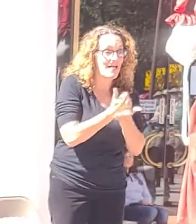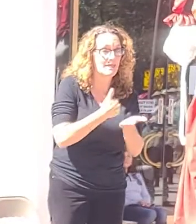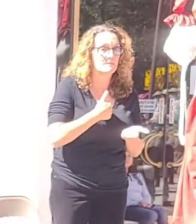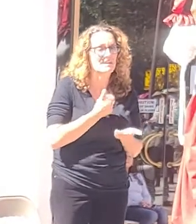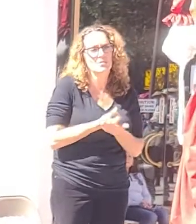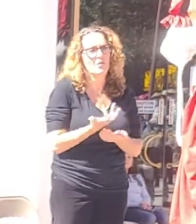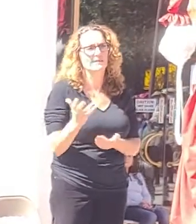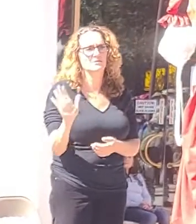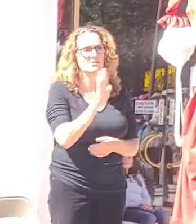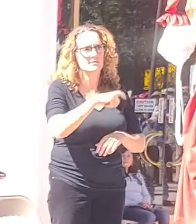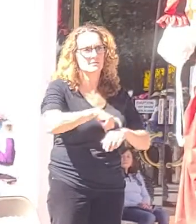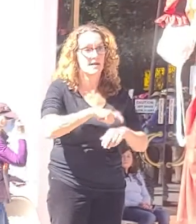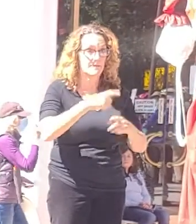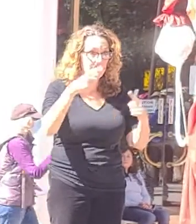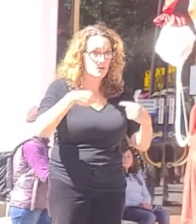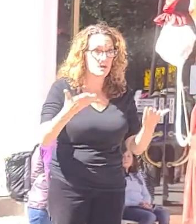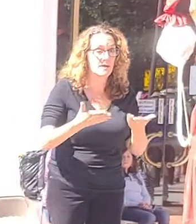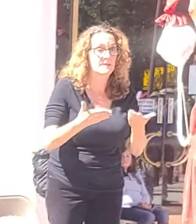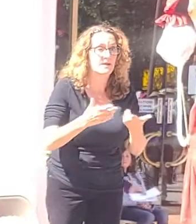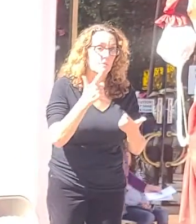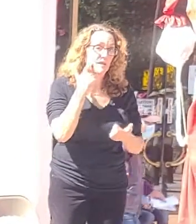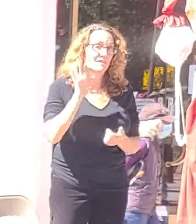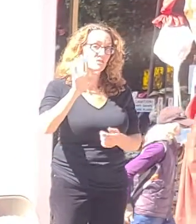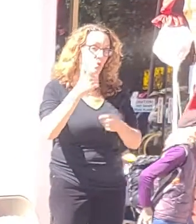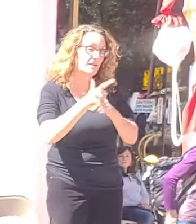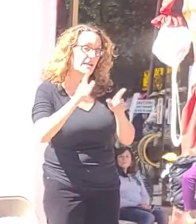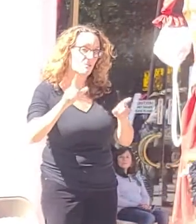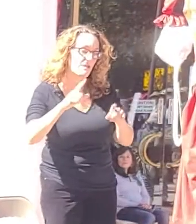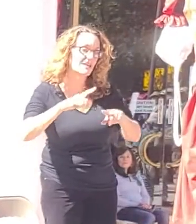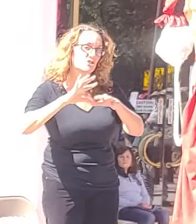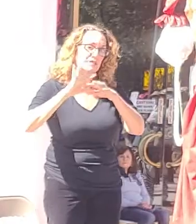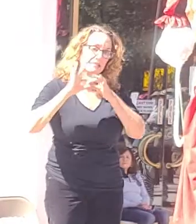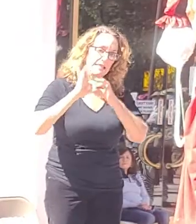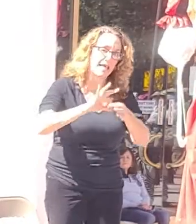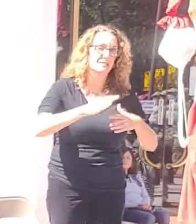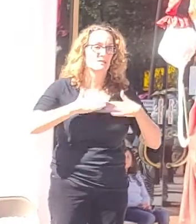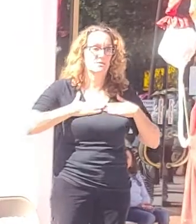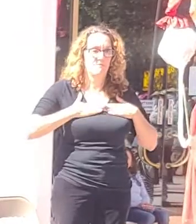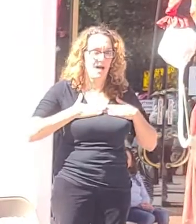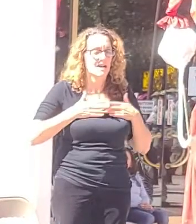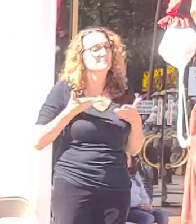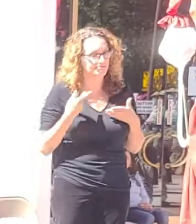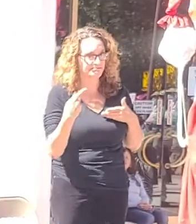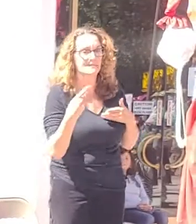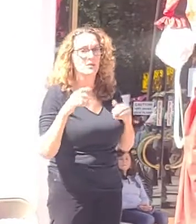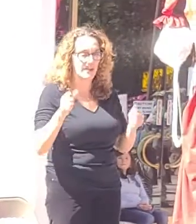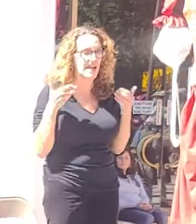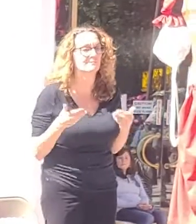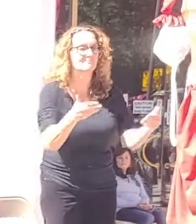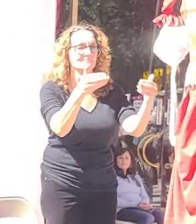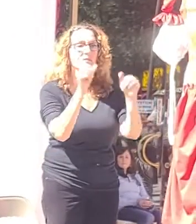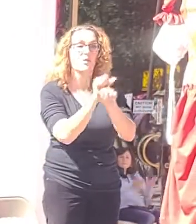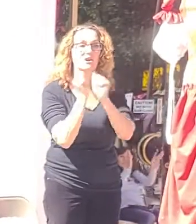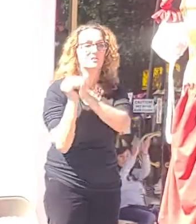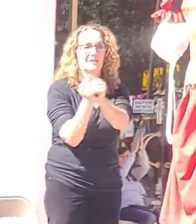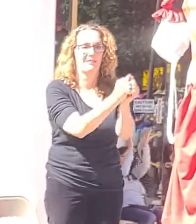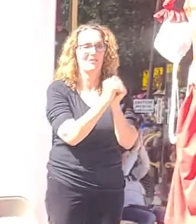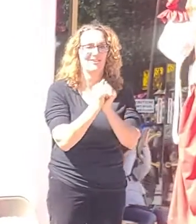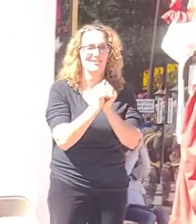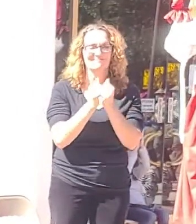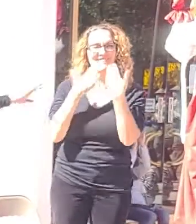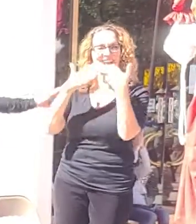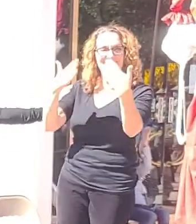are wasting your time. If you have come here because your liberation is bound up with mine, then let us work together. Gracias.